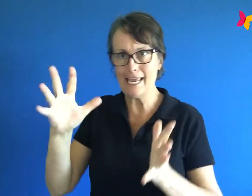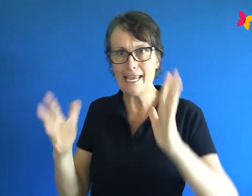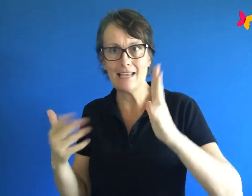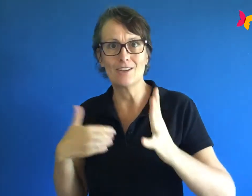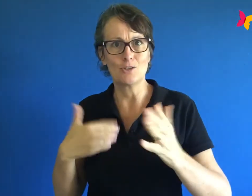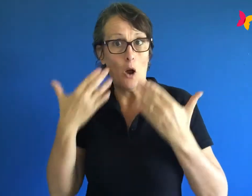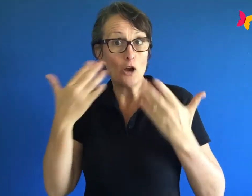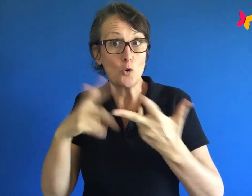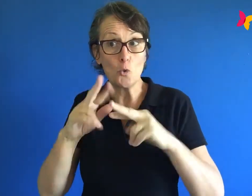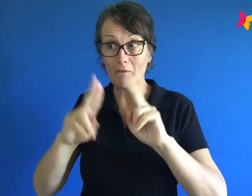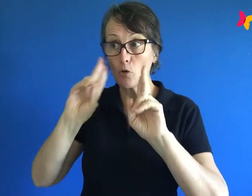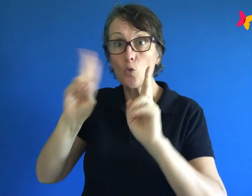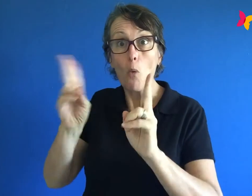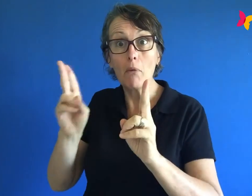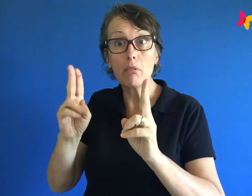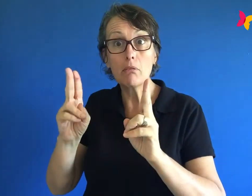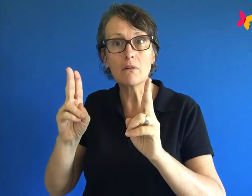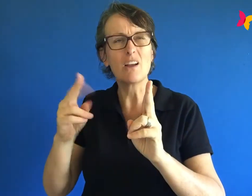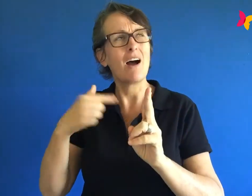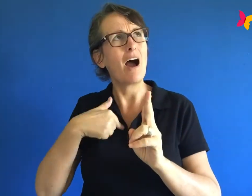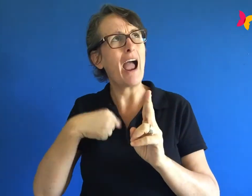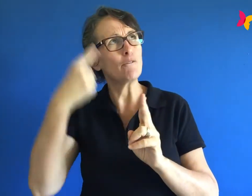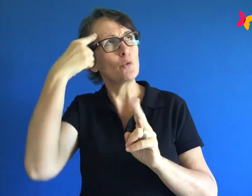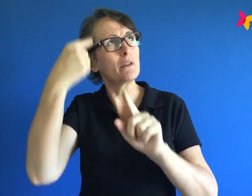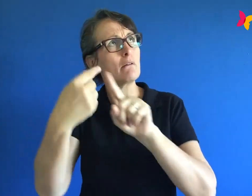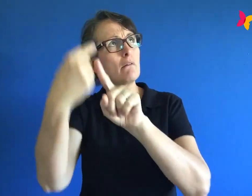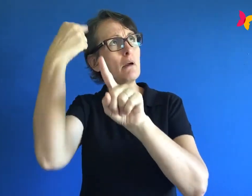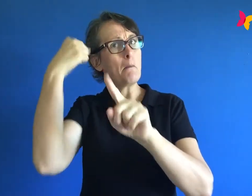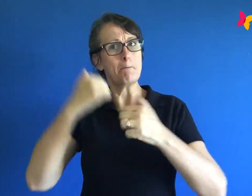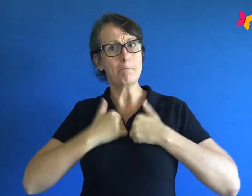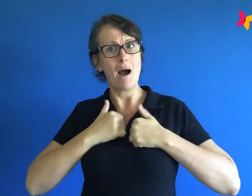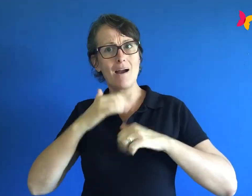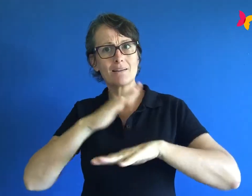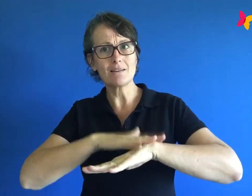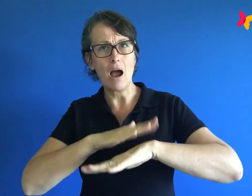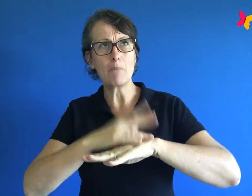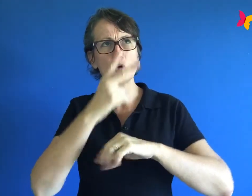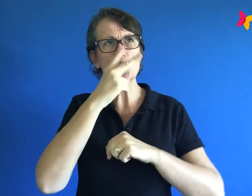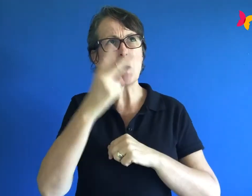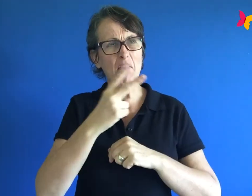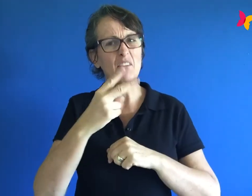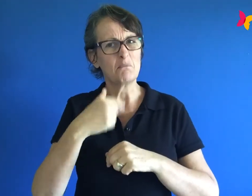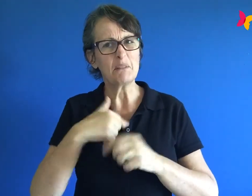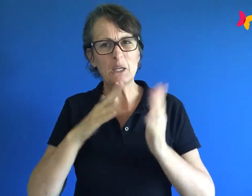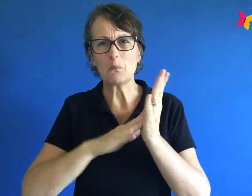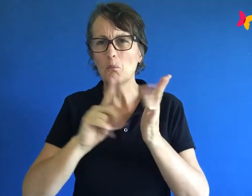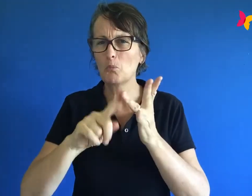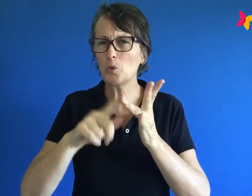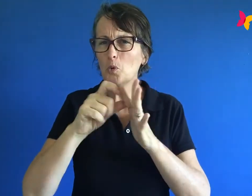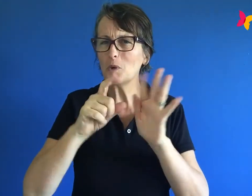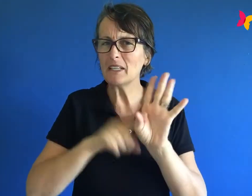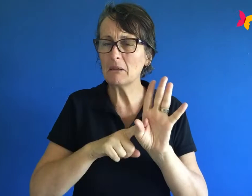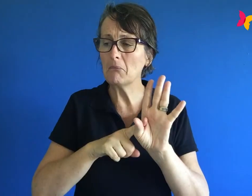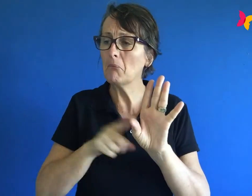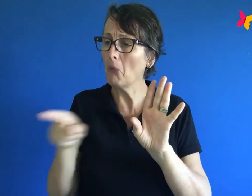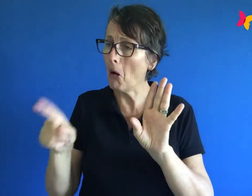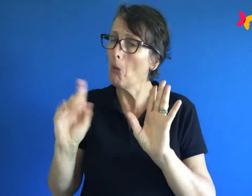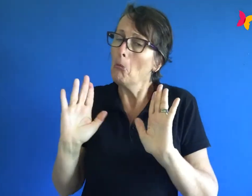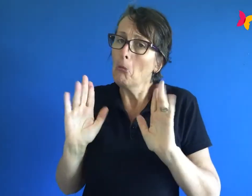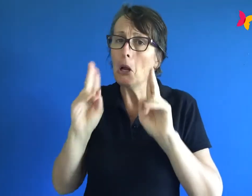know when I was that age, and that's what I could reflect on, that I was pretty moody. Caroline and her husband would chat about James's mood and